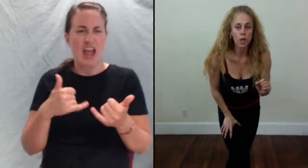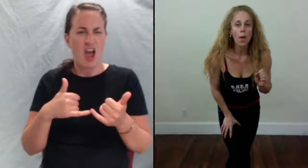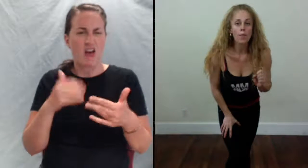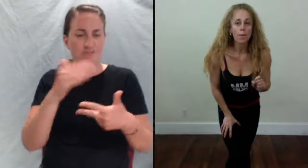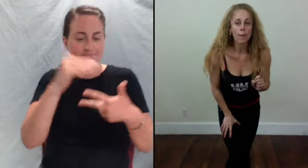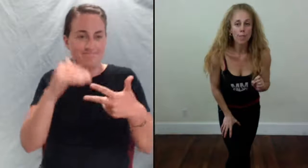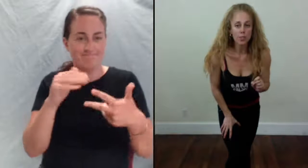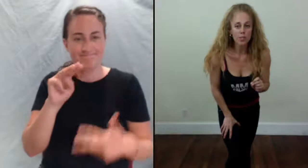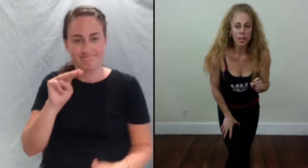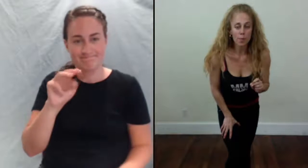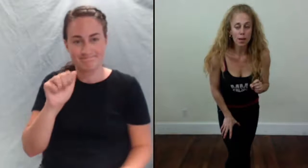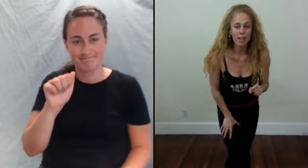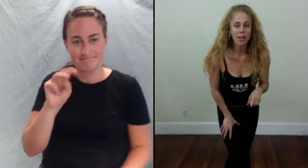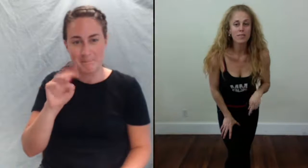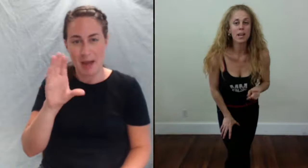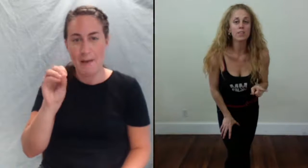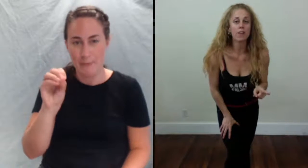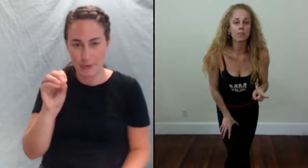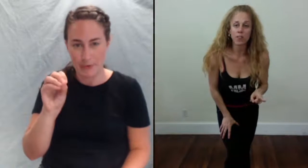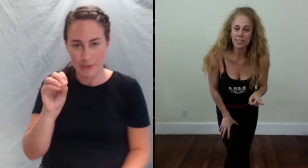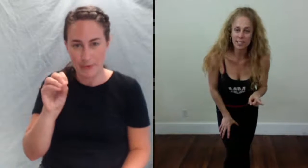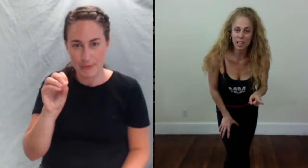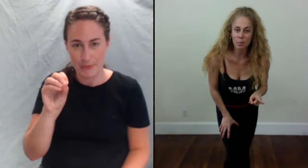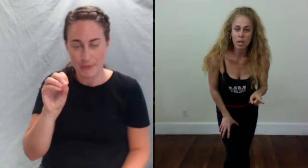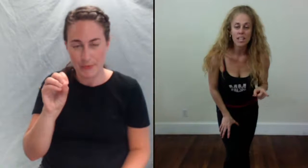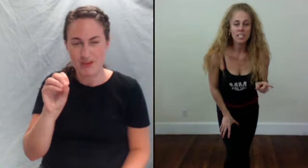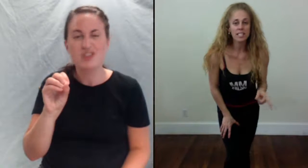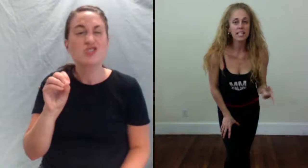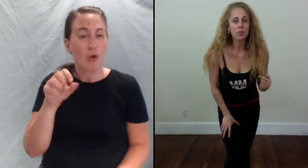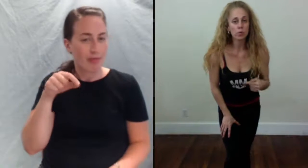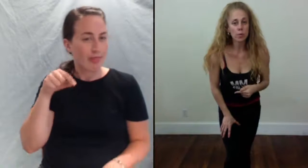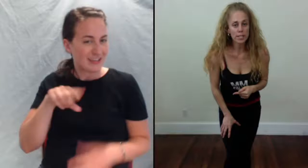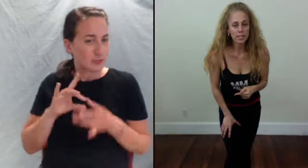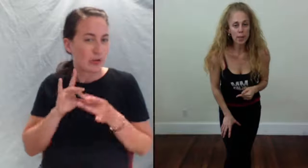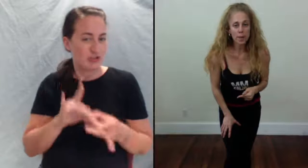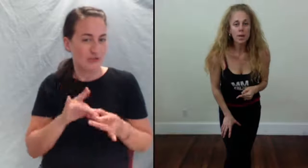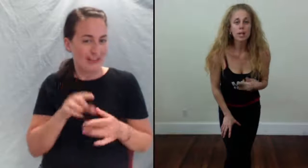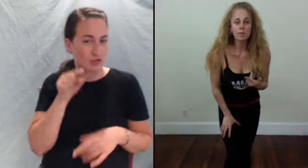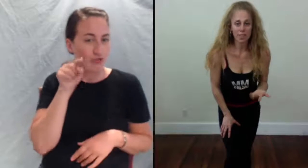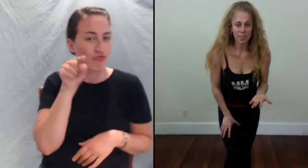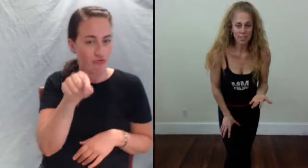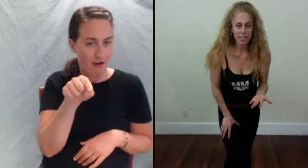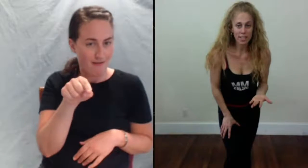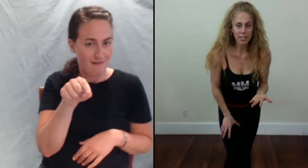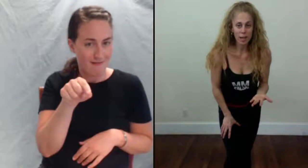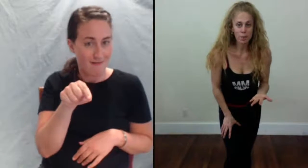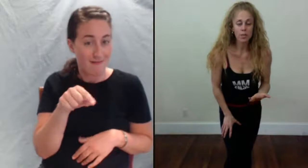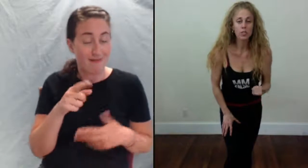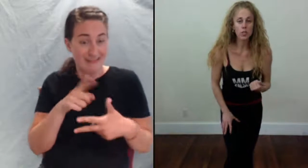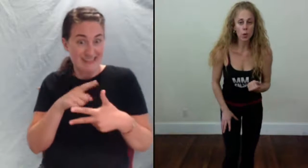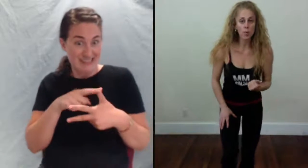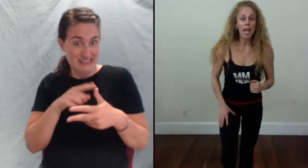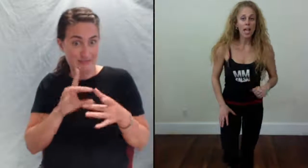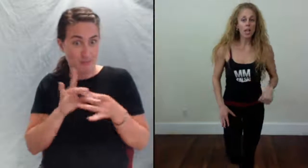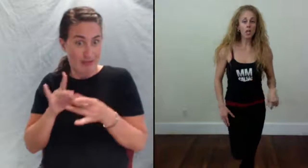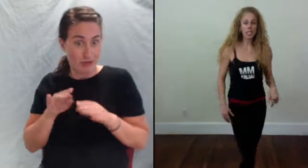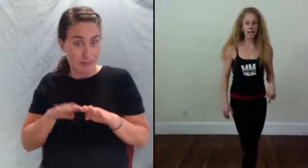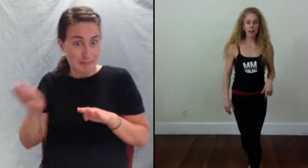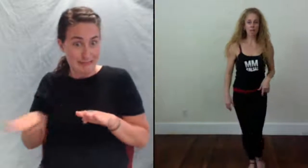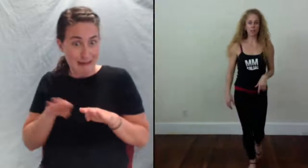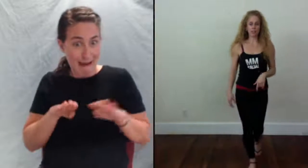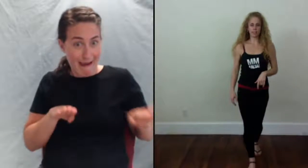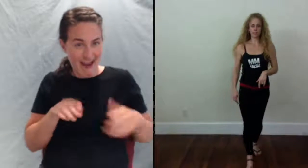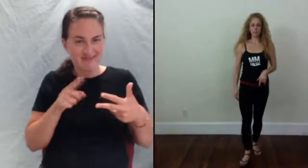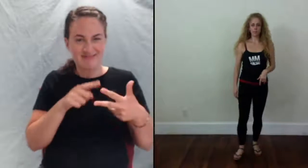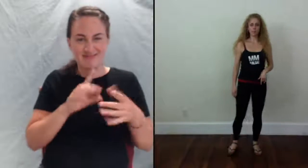mambo. The mambo step comes out of our front step, just like the Roomba step comes out of our side step. So, looking